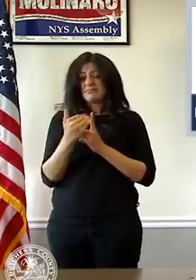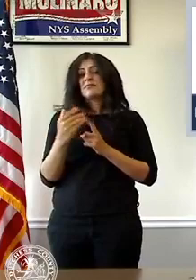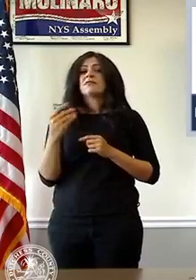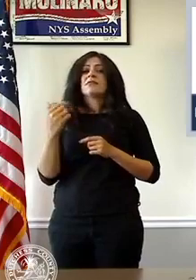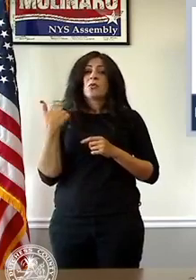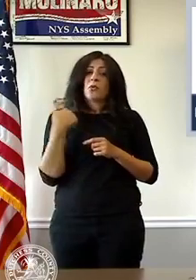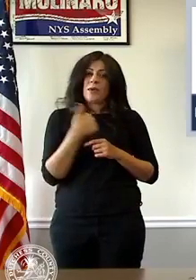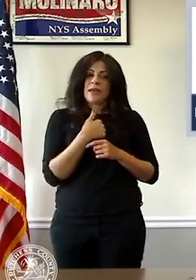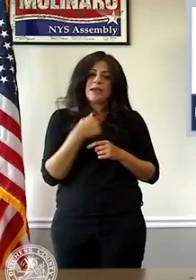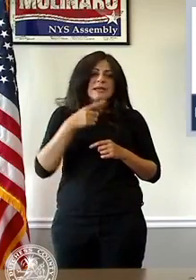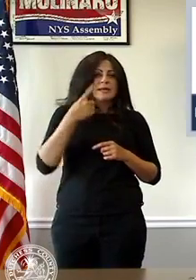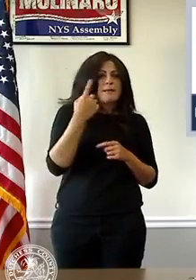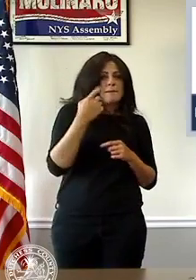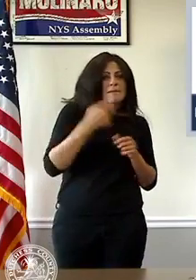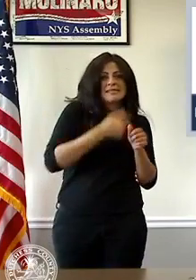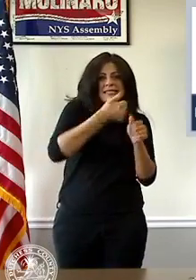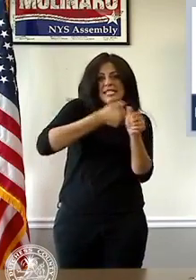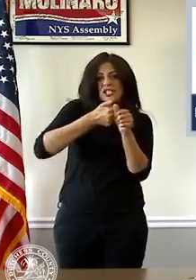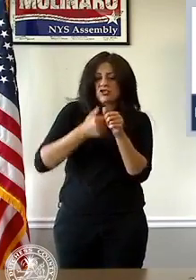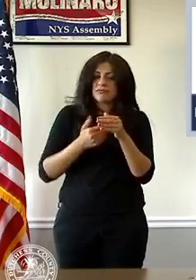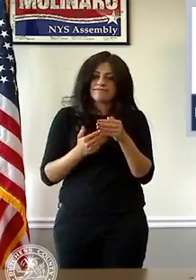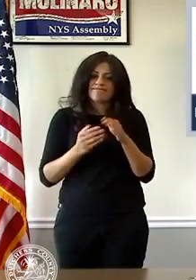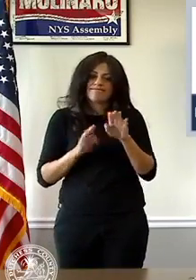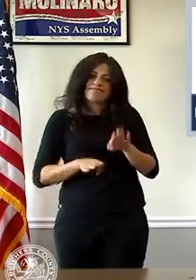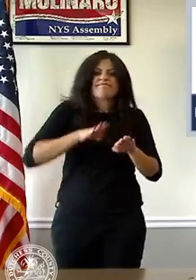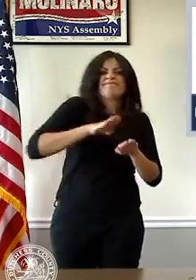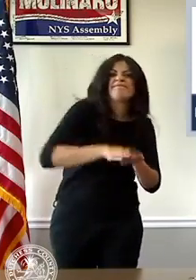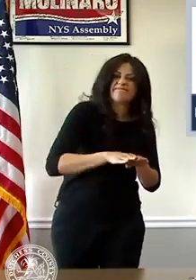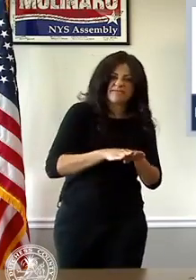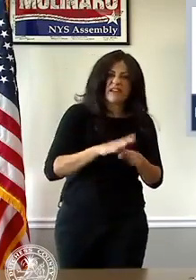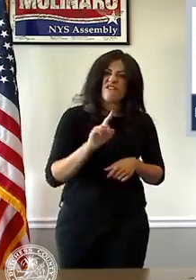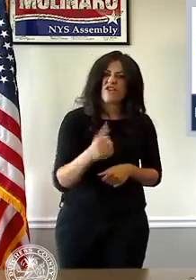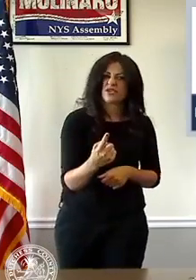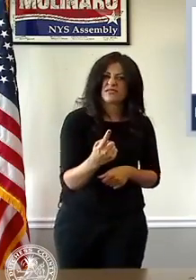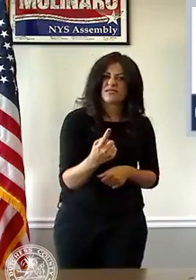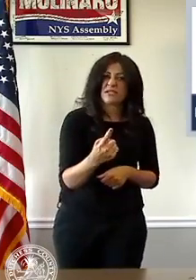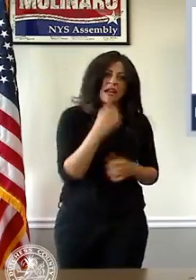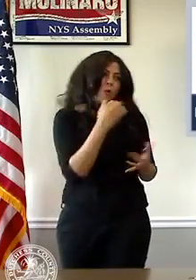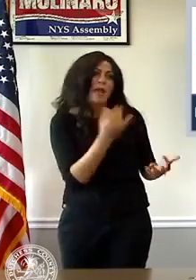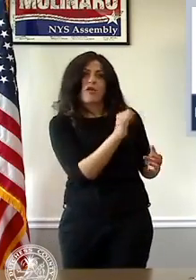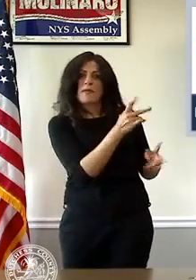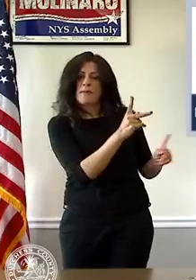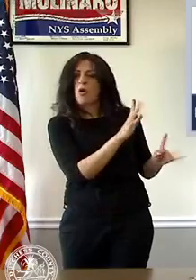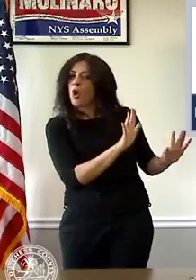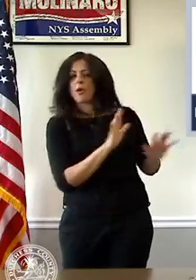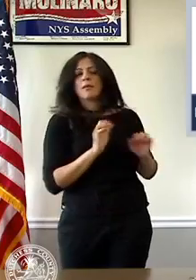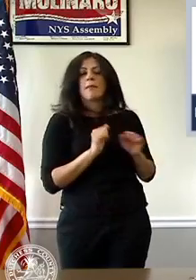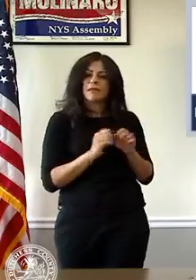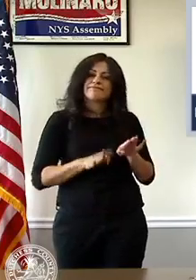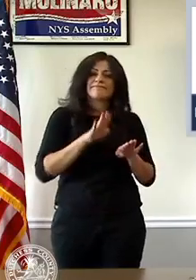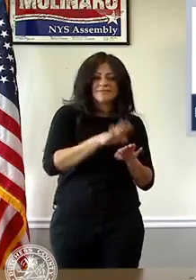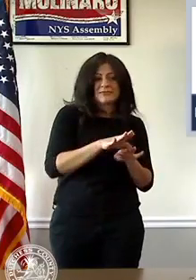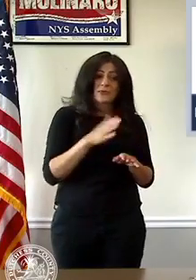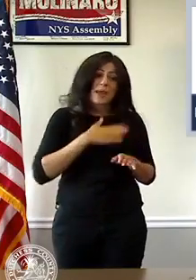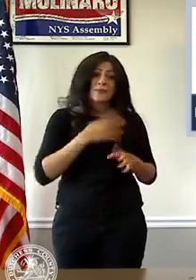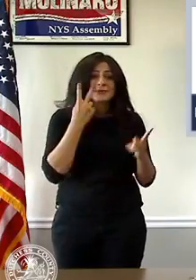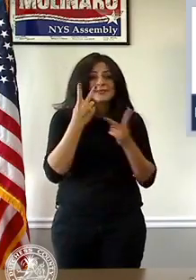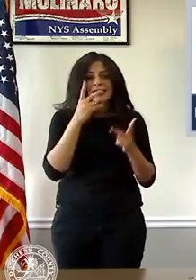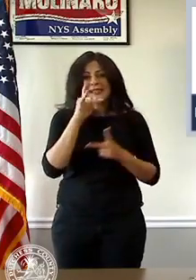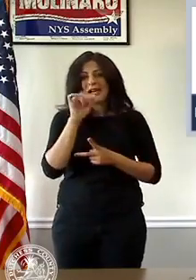step. So I'm grateful to Lyra, and I hope you enjoy seeing her. She's a precious young lady who has something to say.